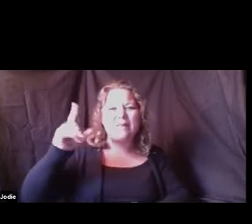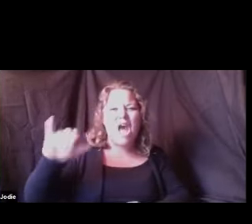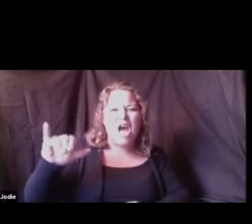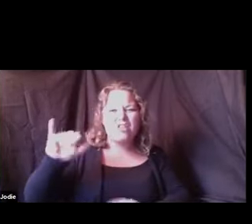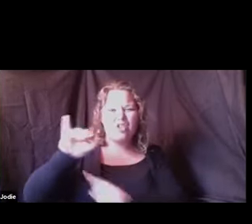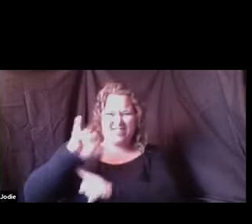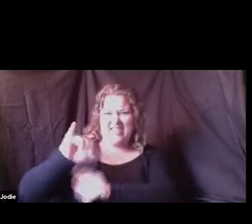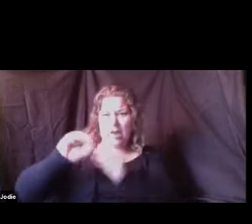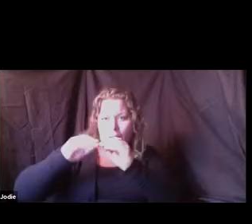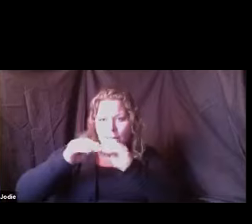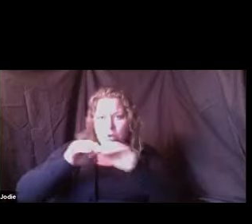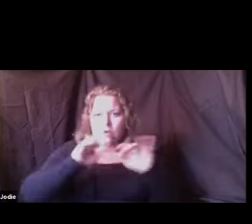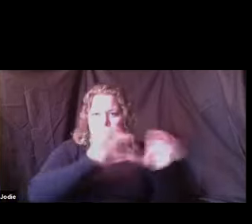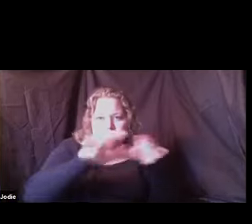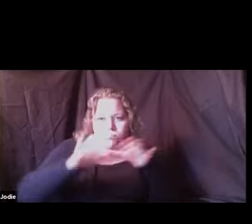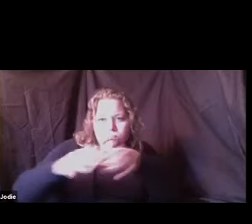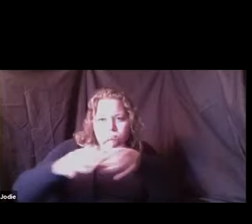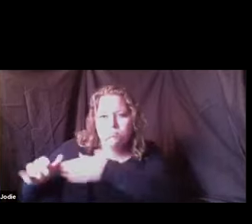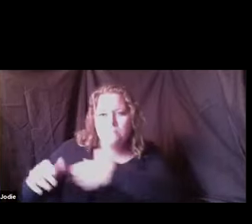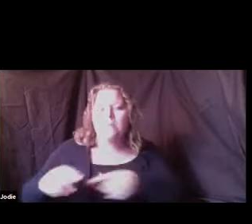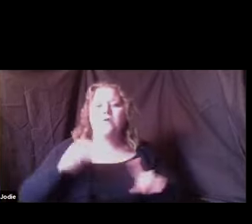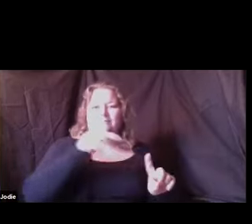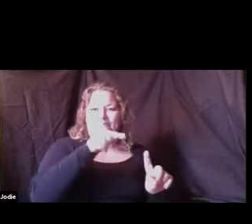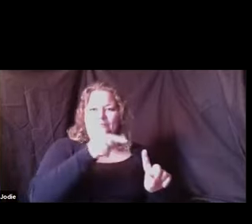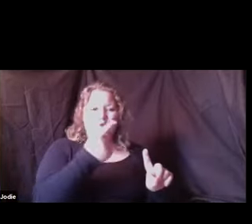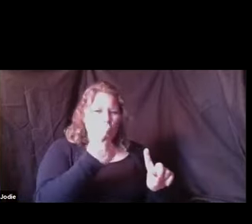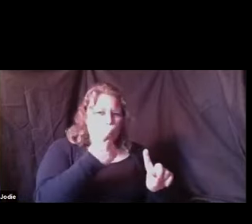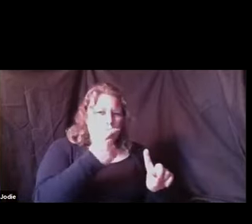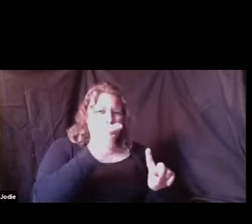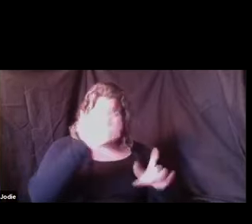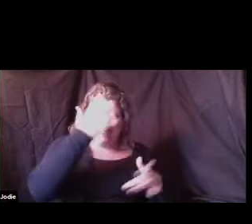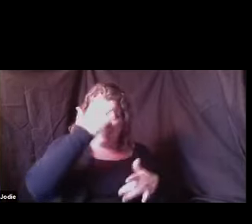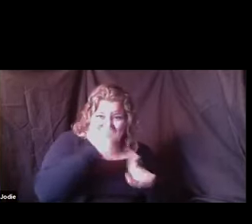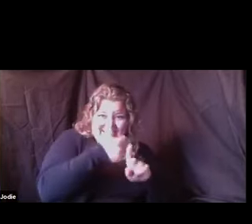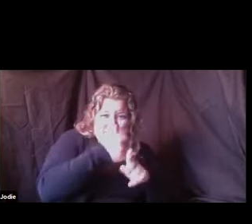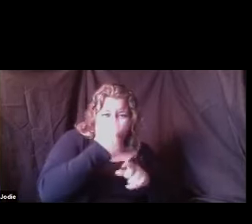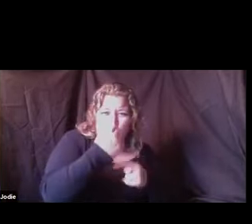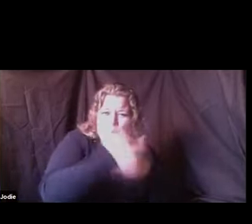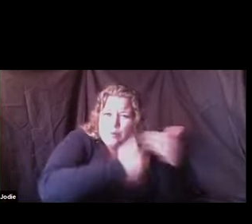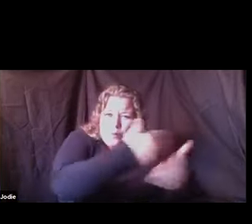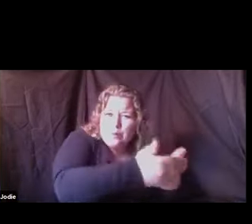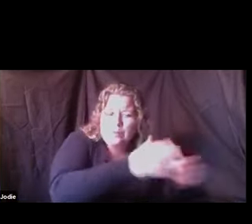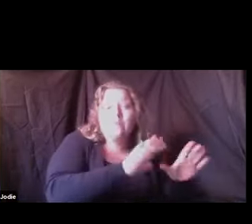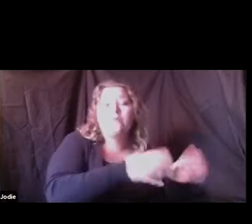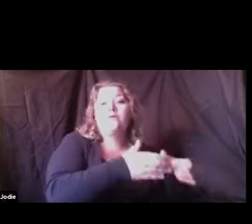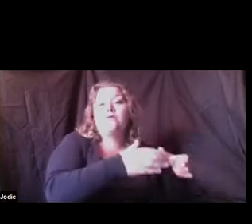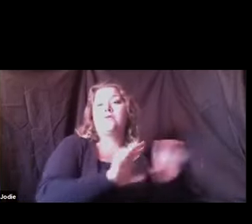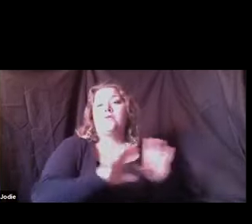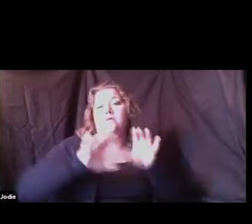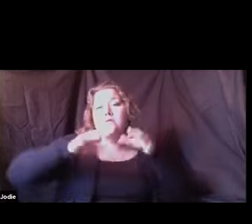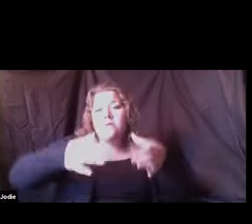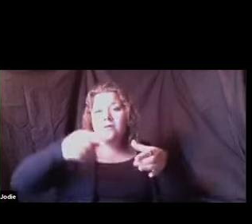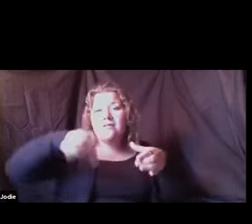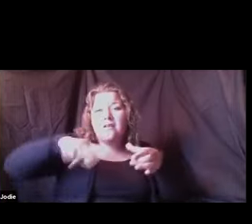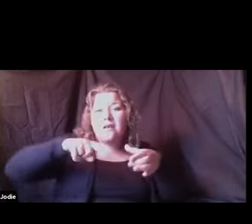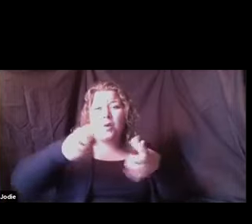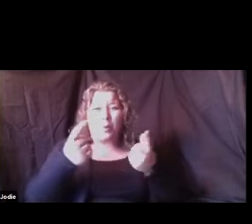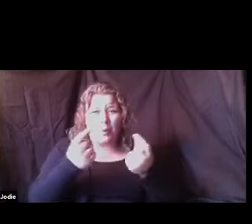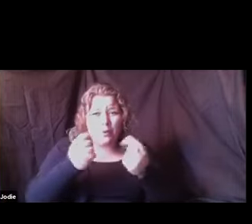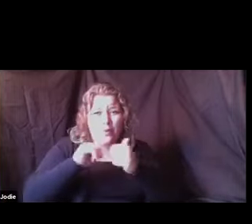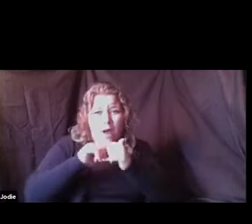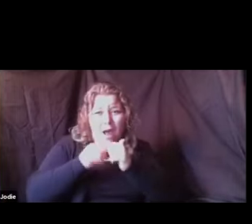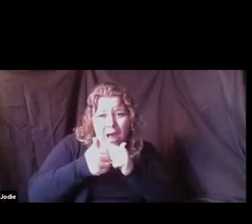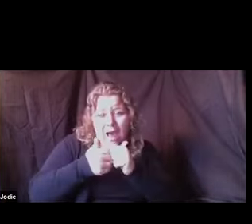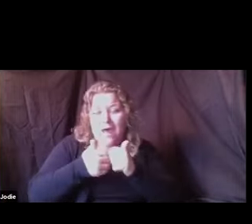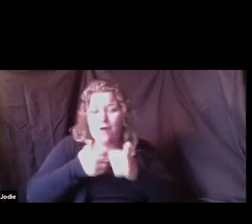is doing. The second category being healthcare capacity, and the third category being public health capacity. And you